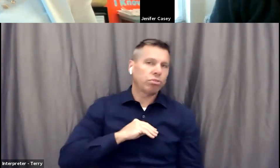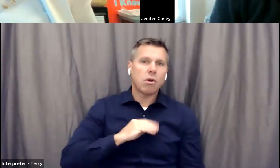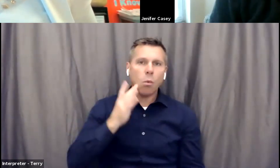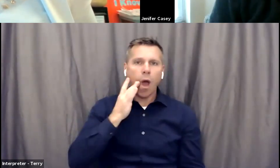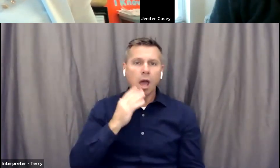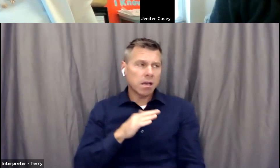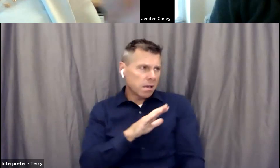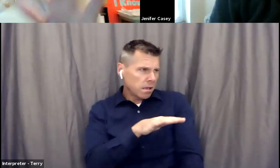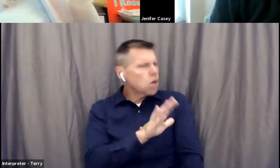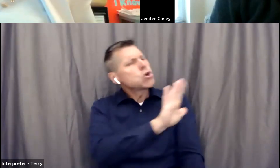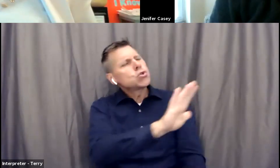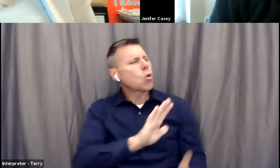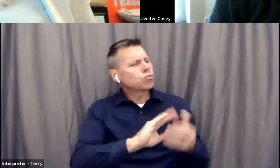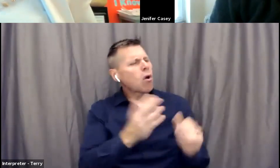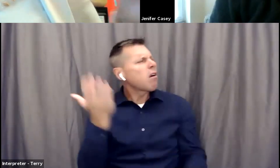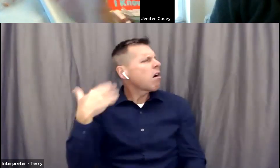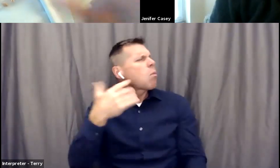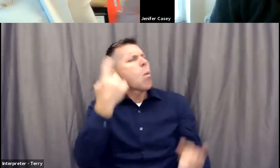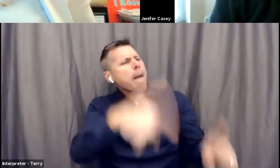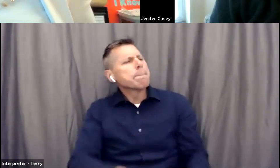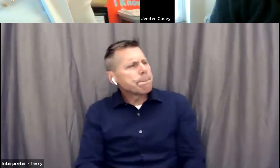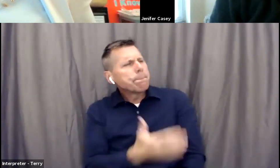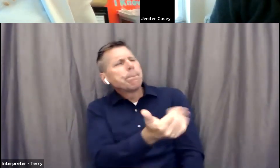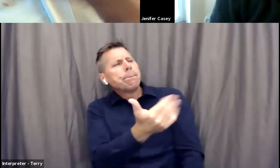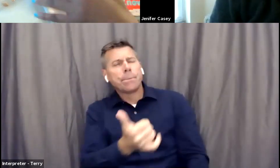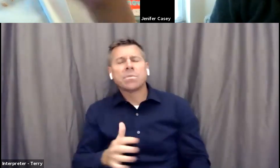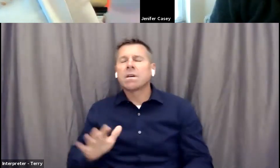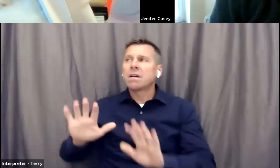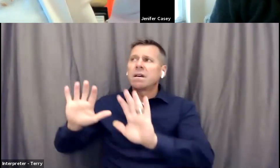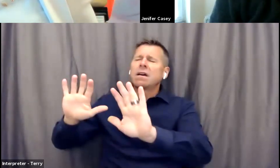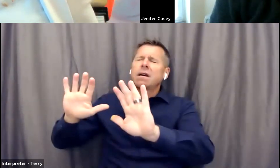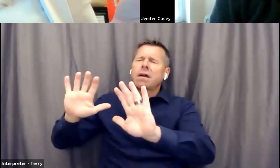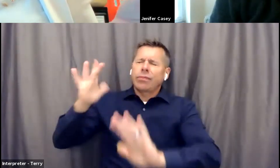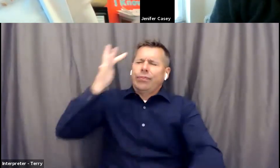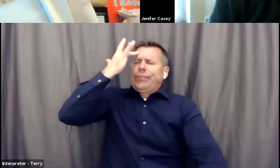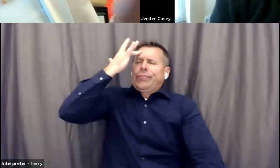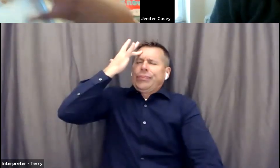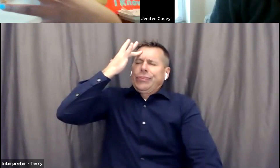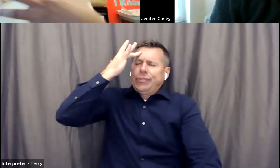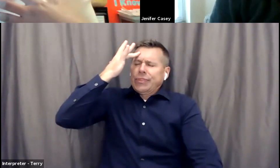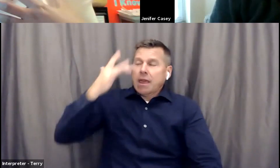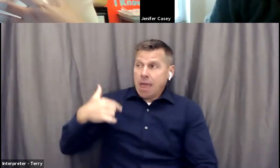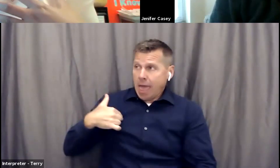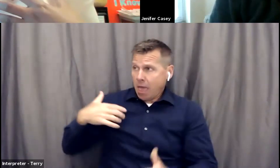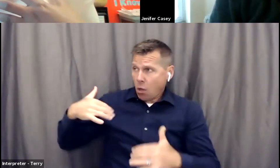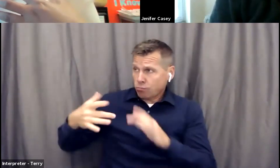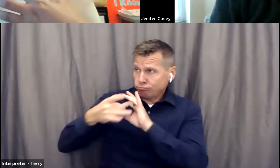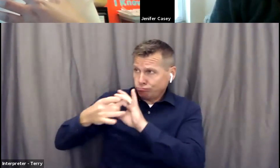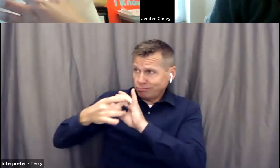their story. Don't ask me about my story because I don't want to talk about it. I don't have that relationship with you to even